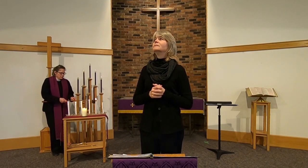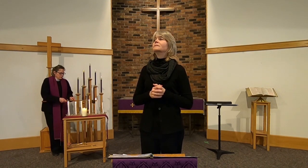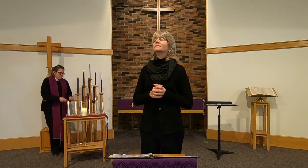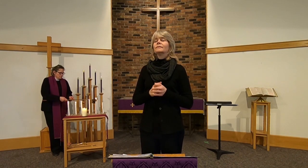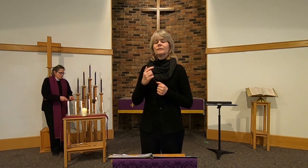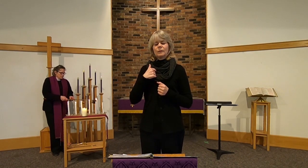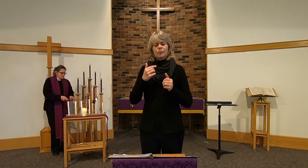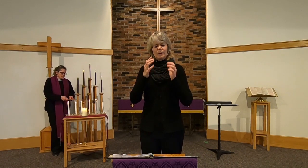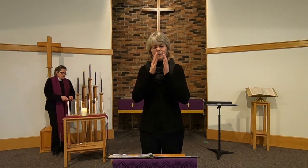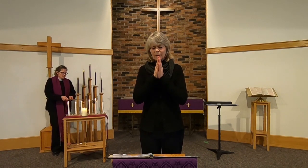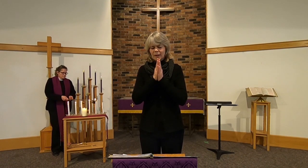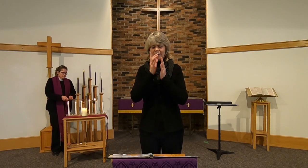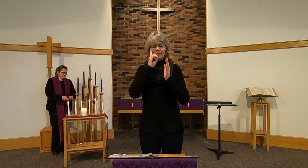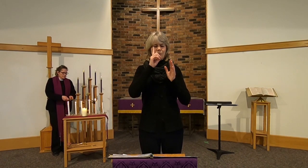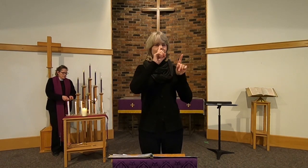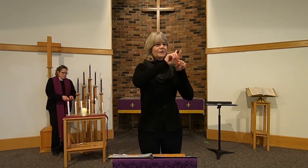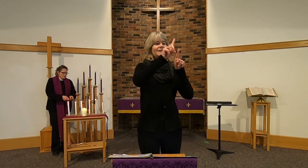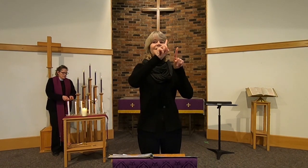God, we pray for our